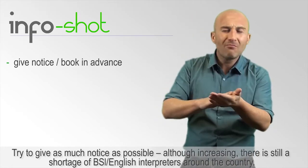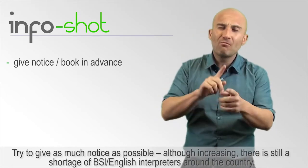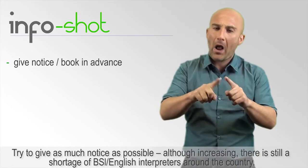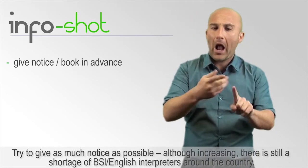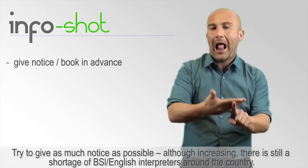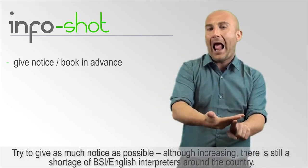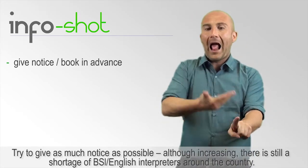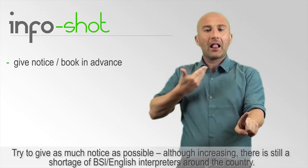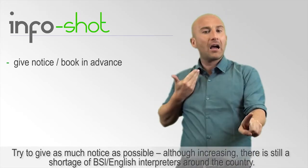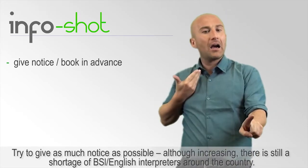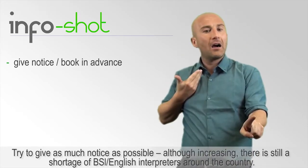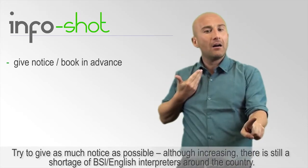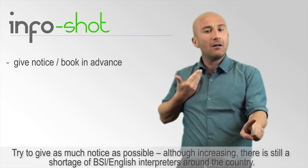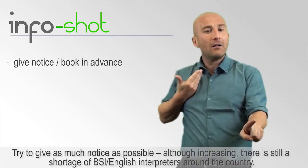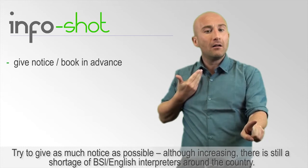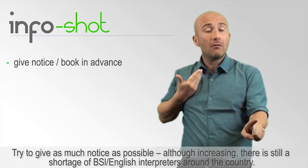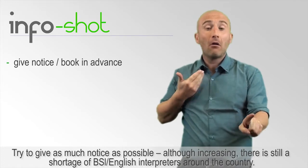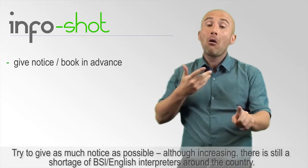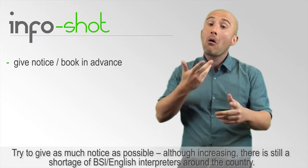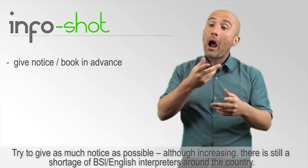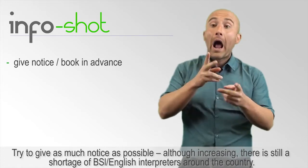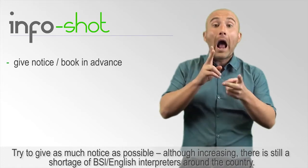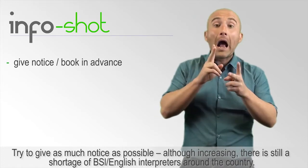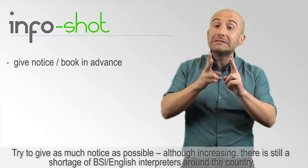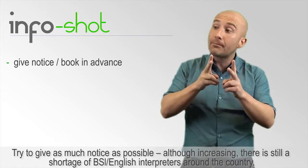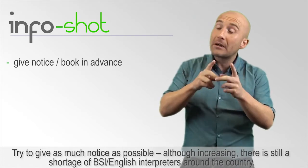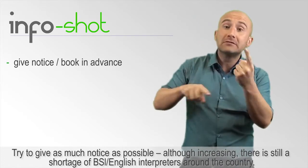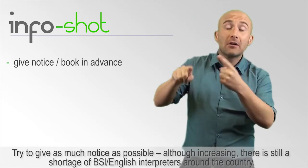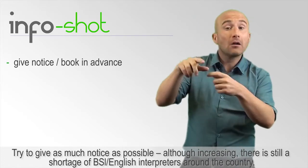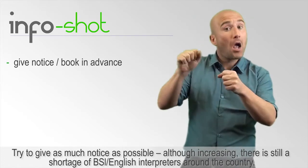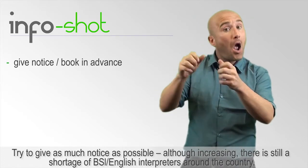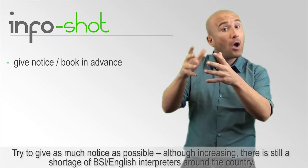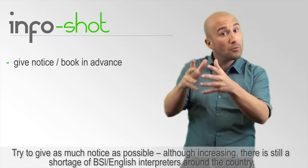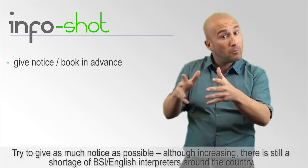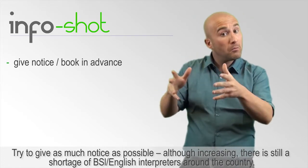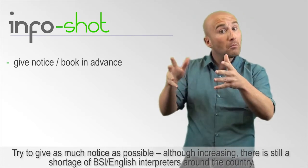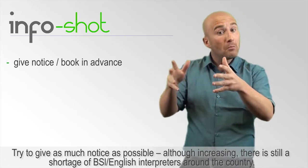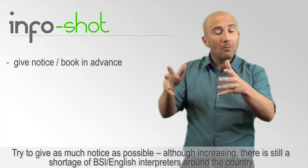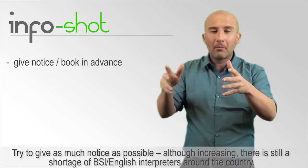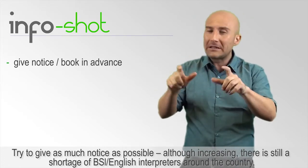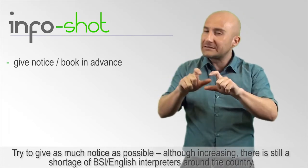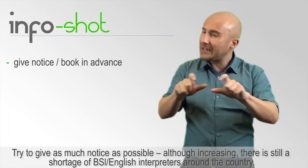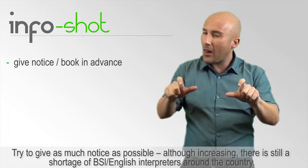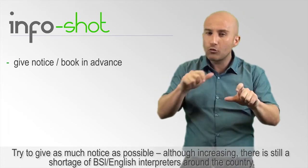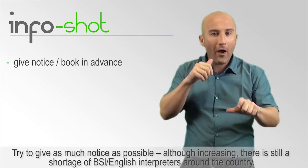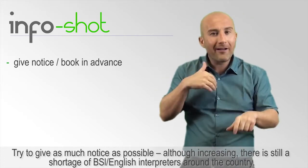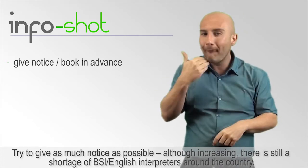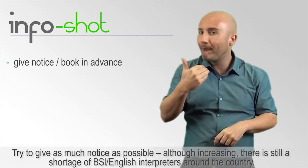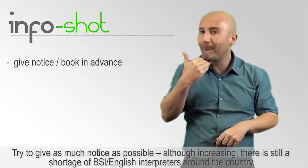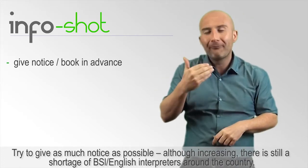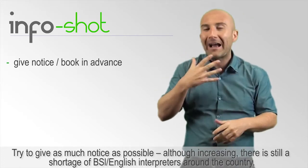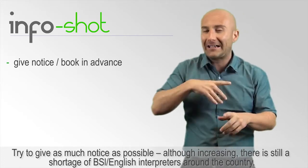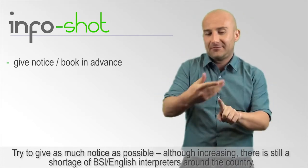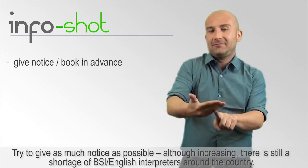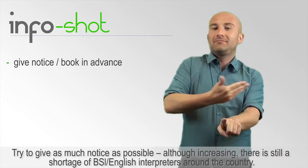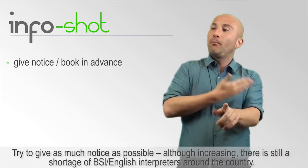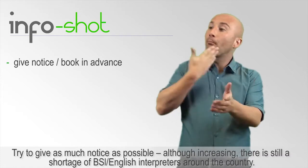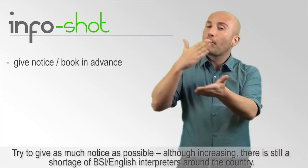notice as possible. Although increasing, there is still a shortage of BSL to English interpreters around the